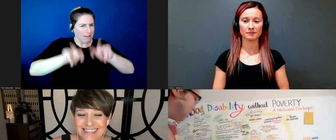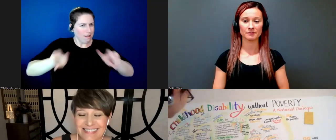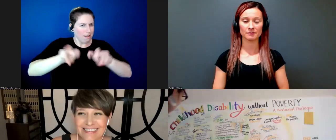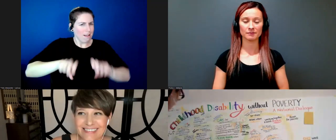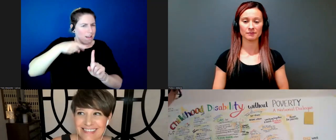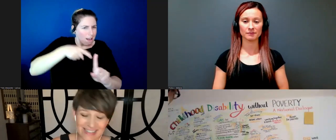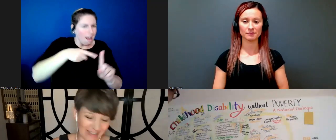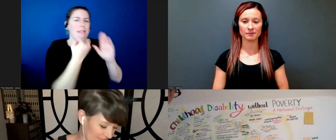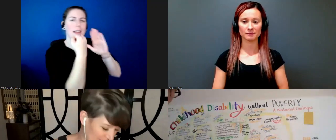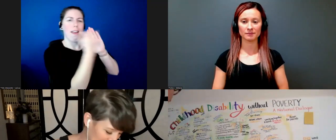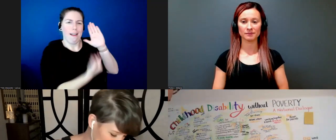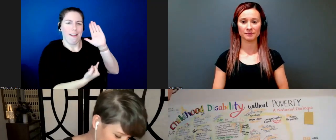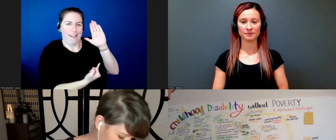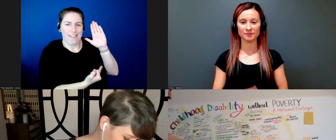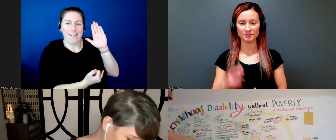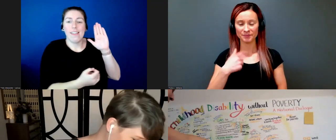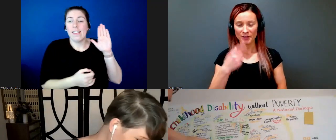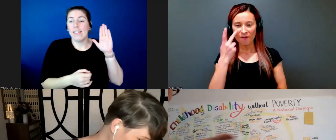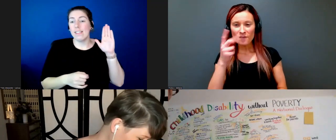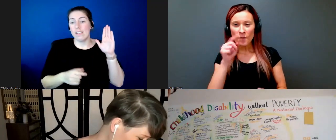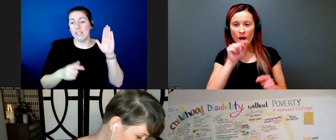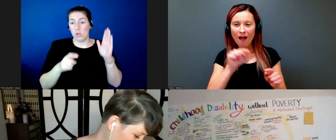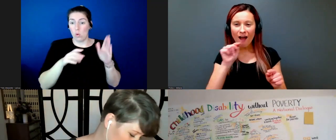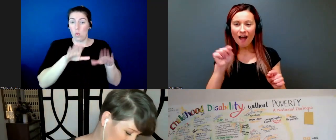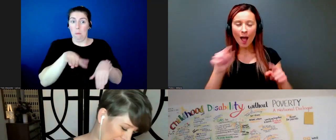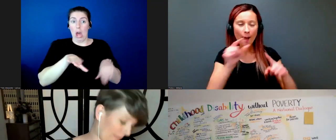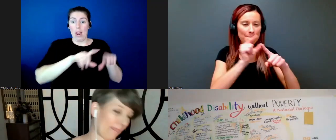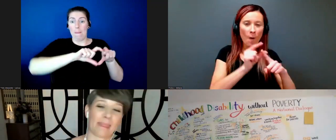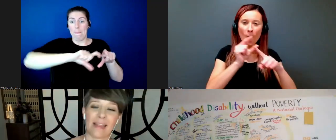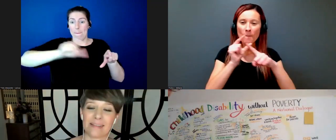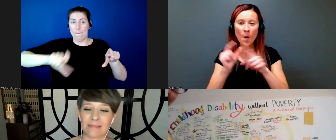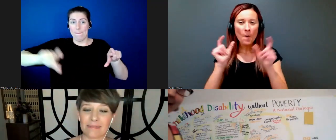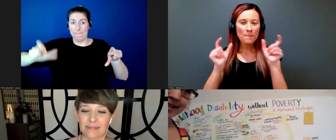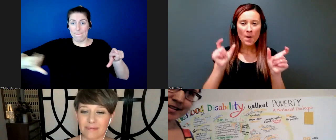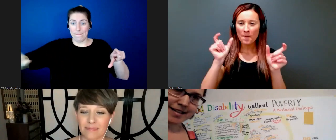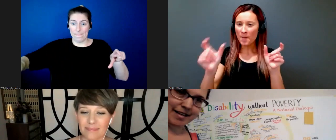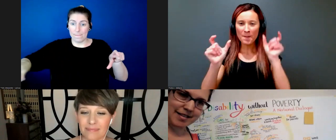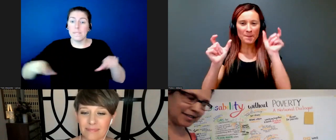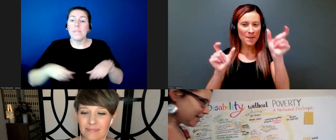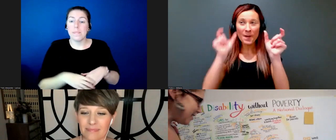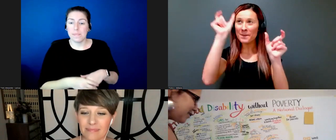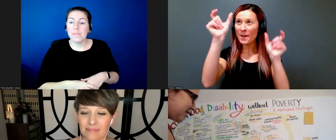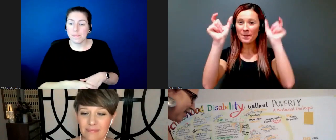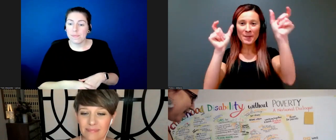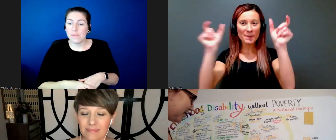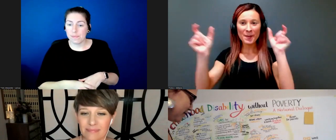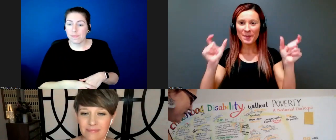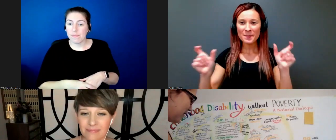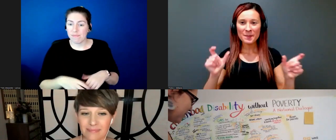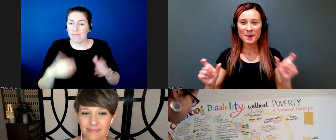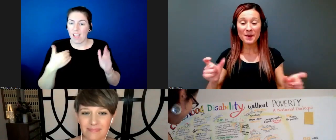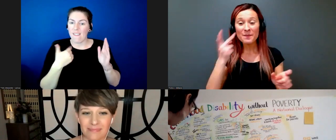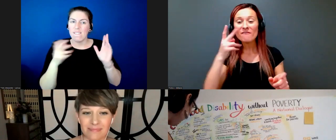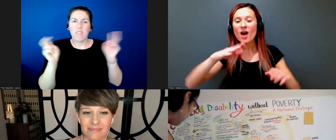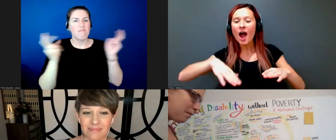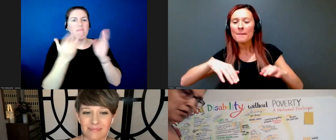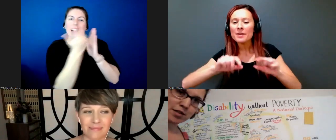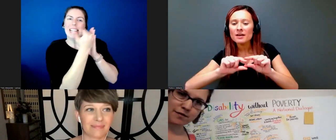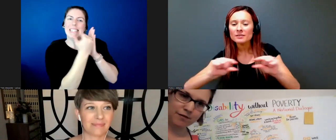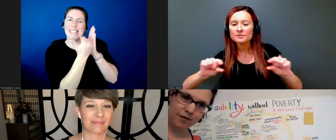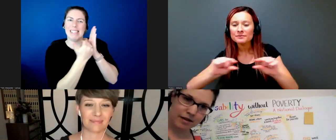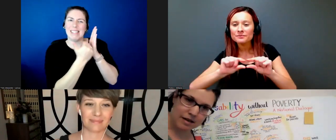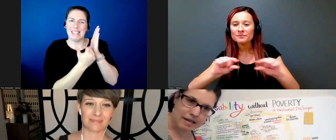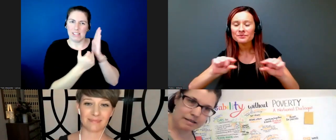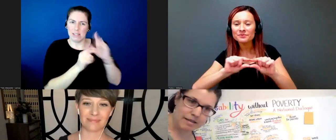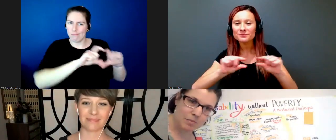But all along the bottom of this is a list of the things that most